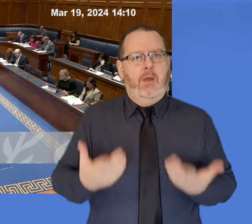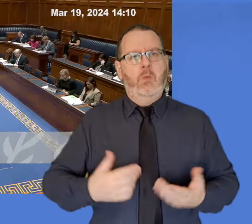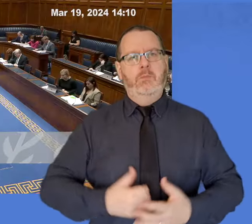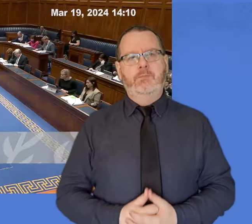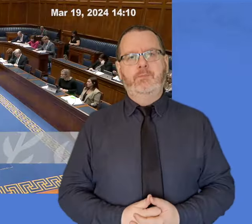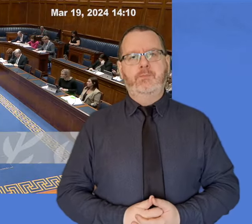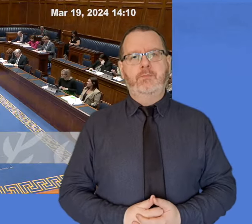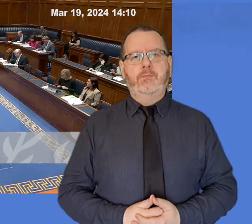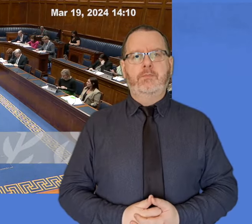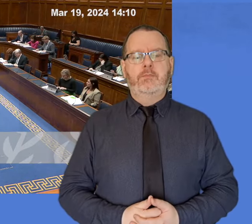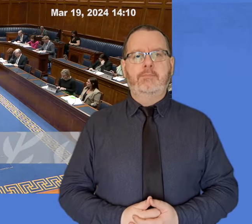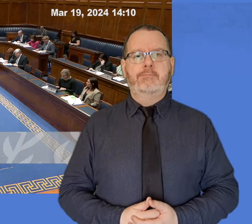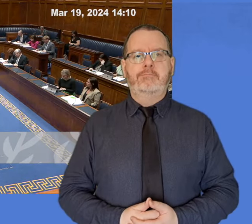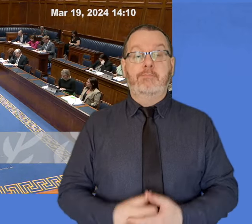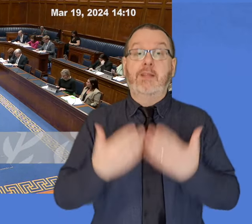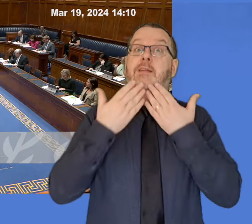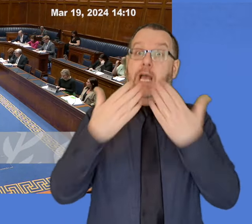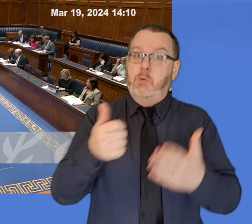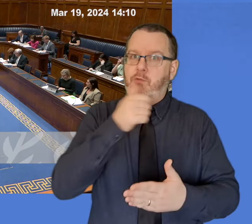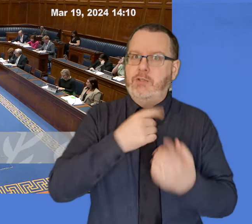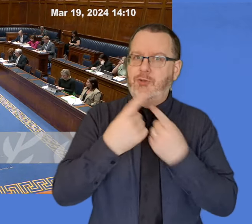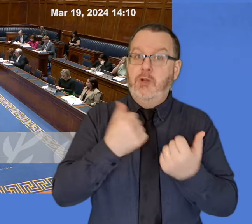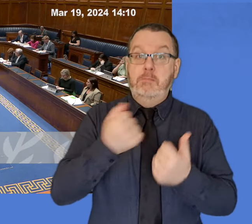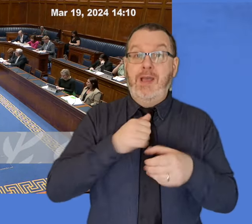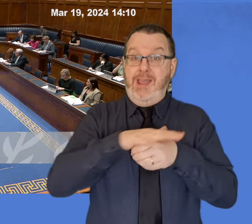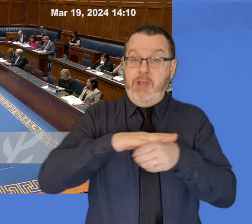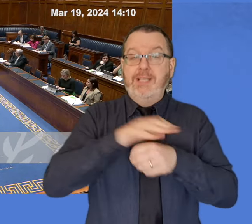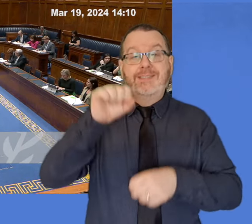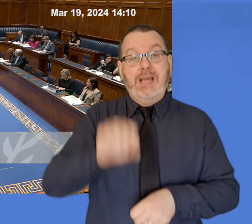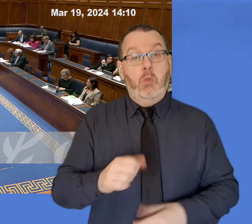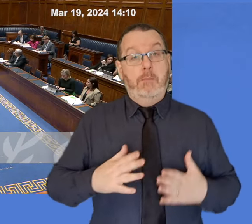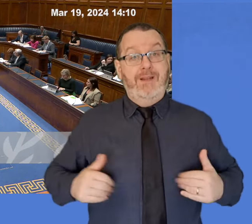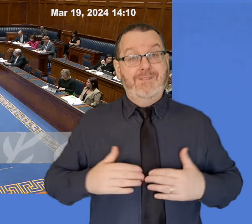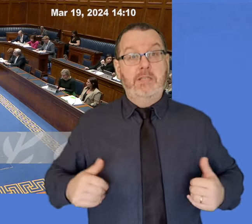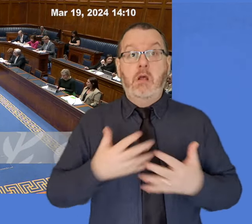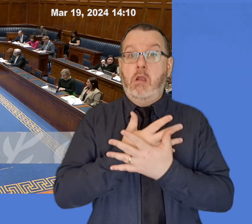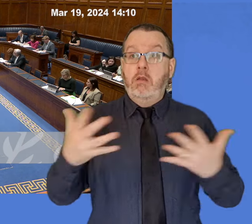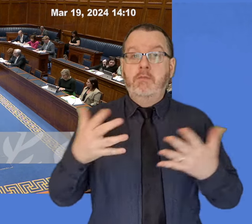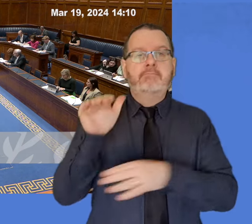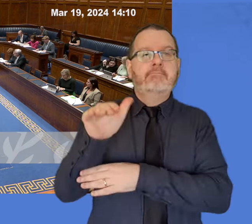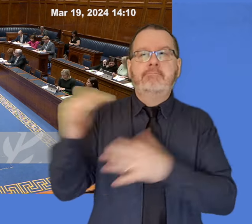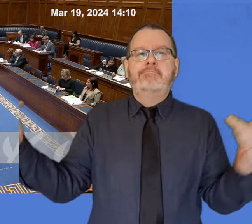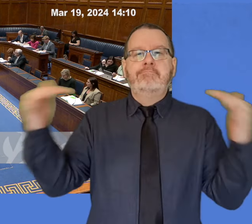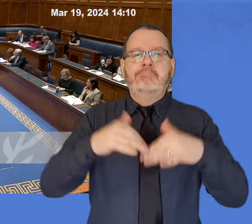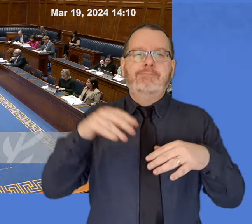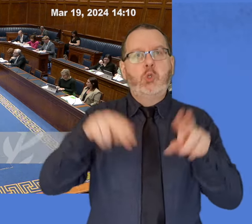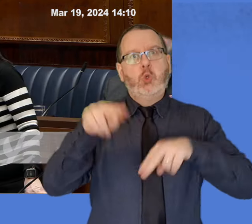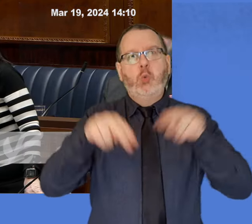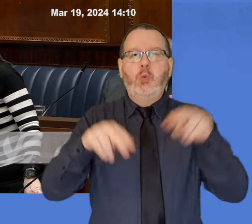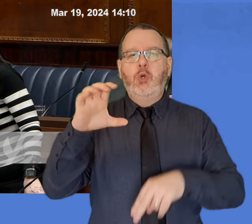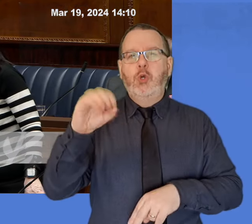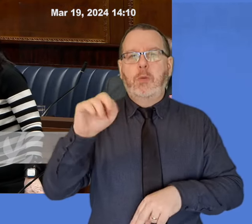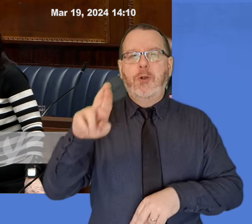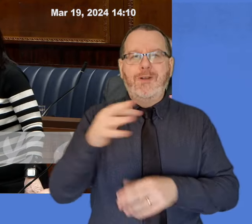Bradshaw. Thank you, Minister, for your answer so far. In my constituency in South Belfast, we have a lot of